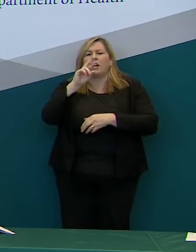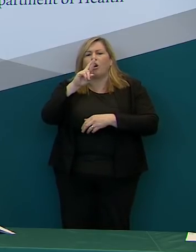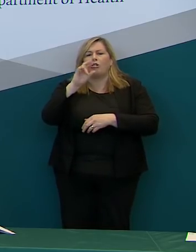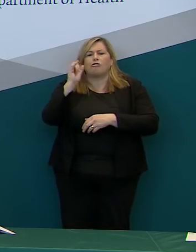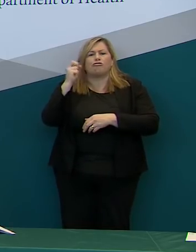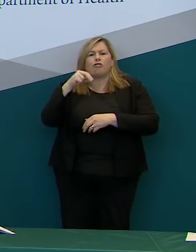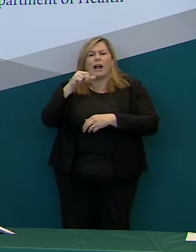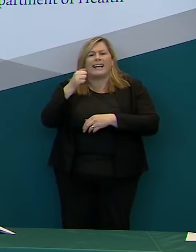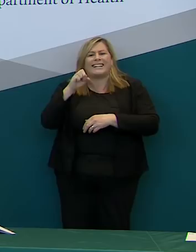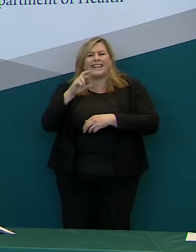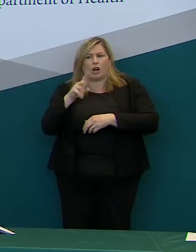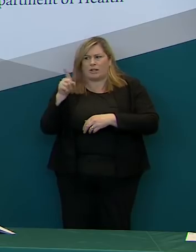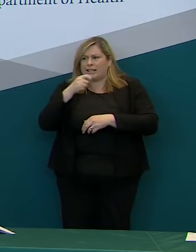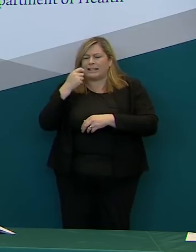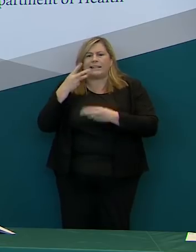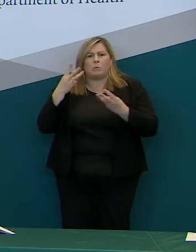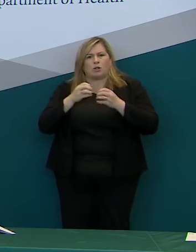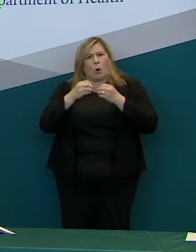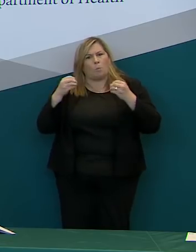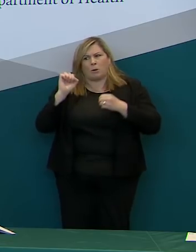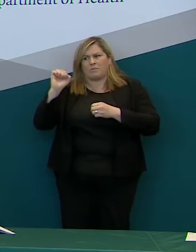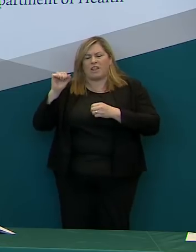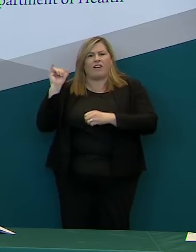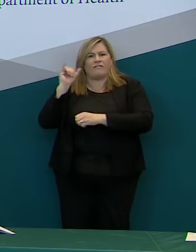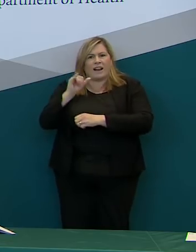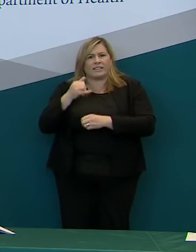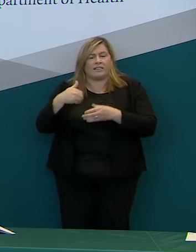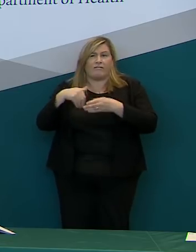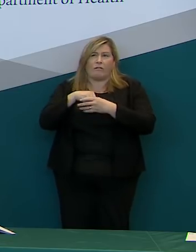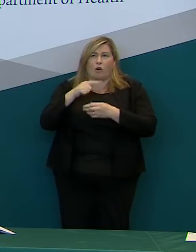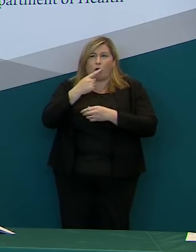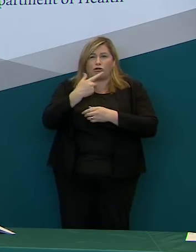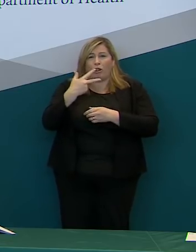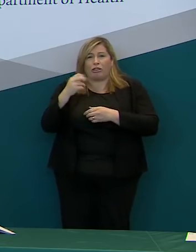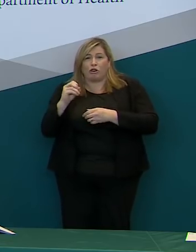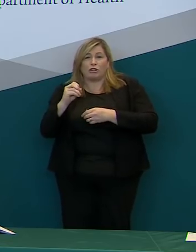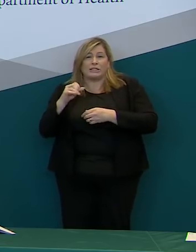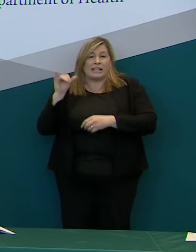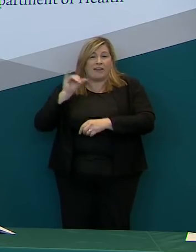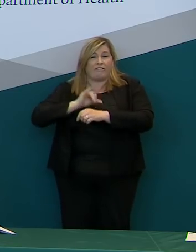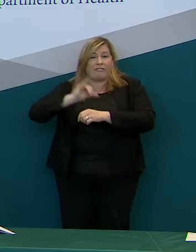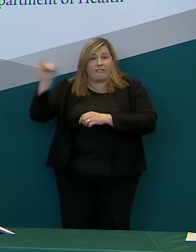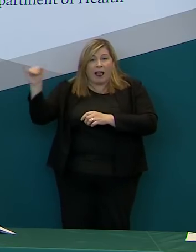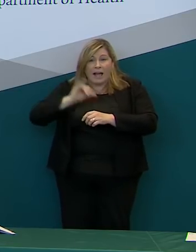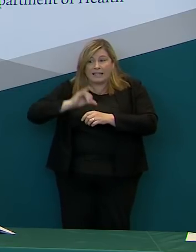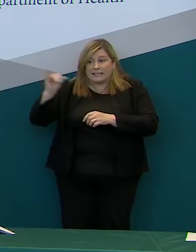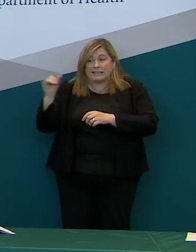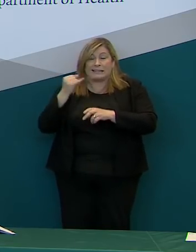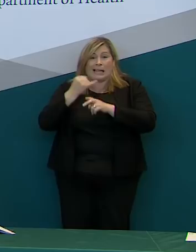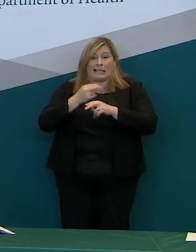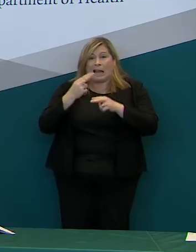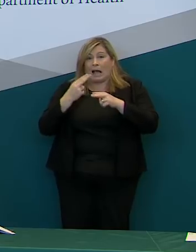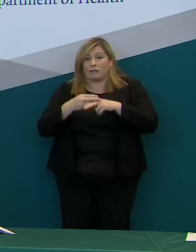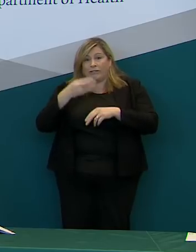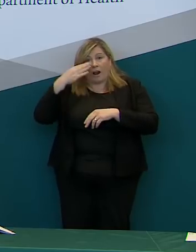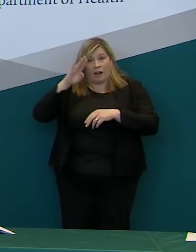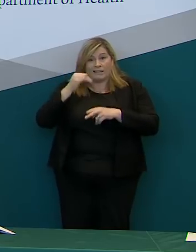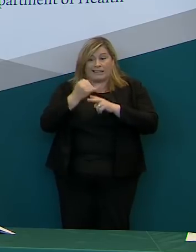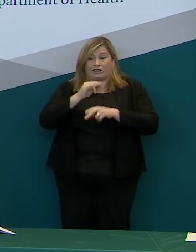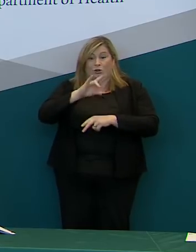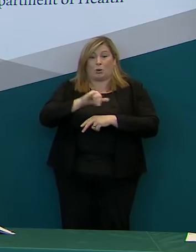of their flight capacity would involve over 130 flights or routes in and out of Ireland in July,